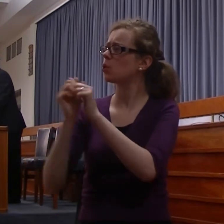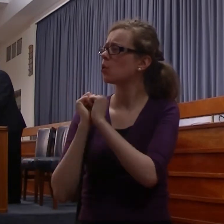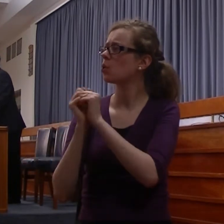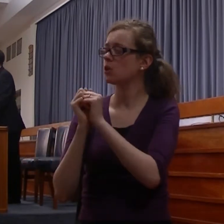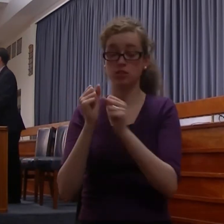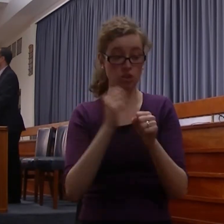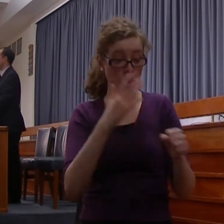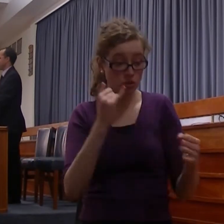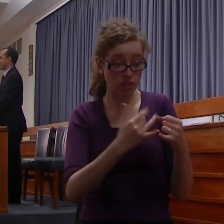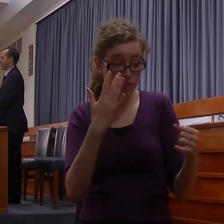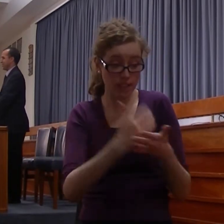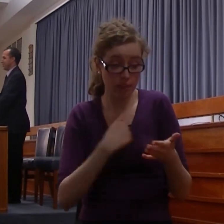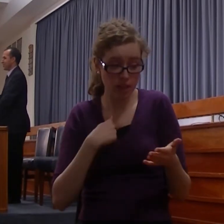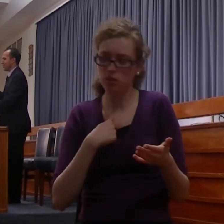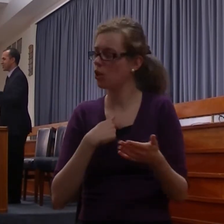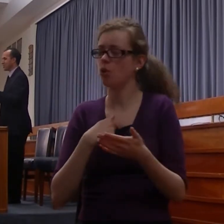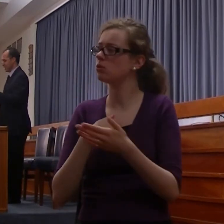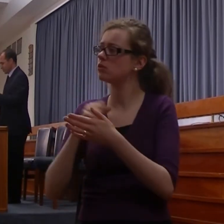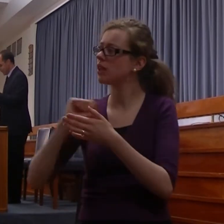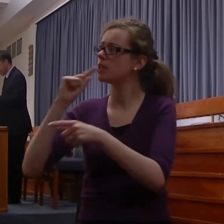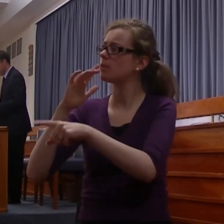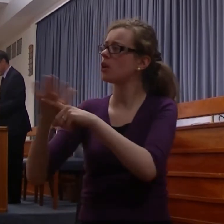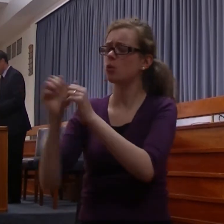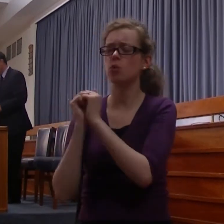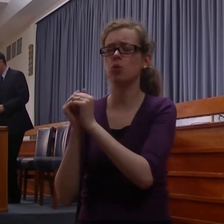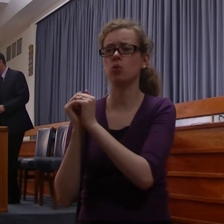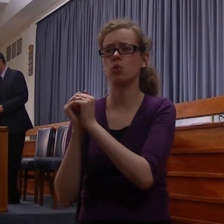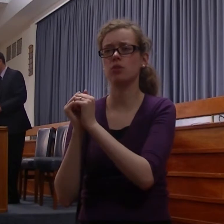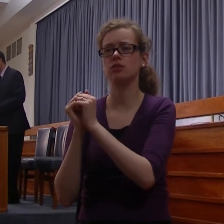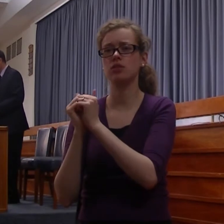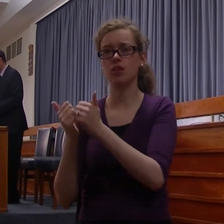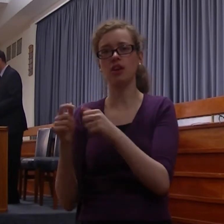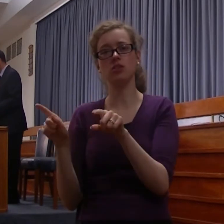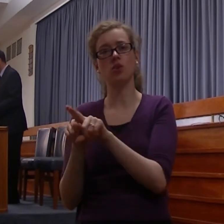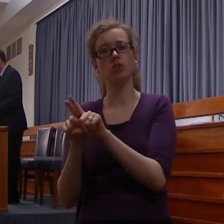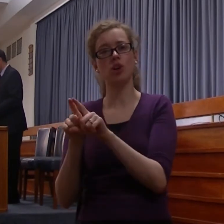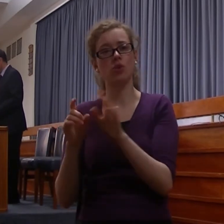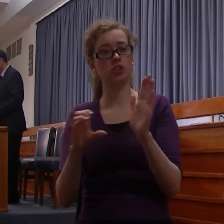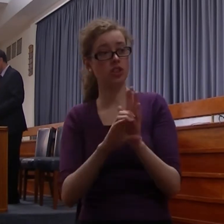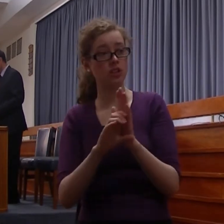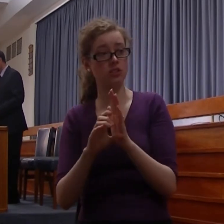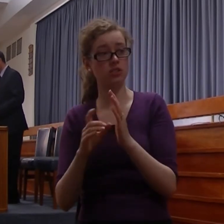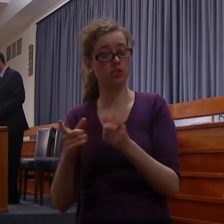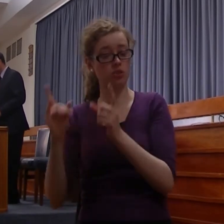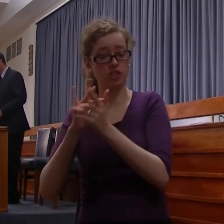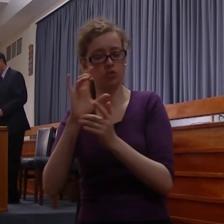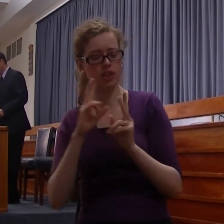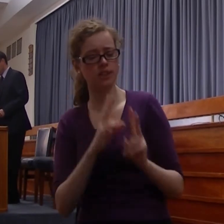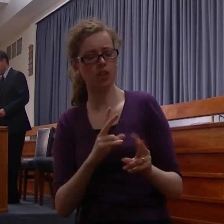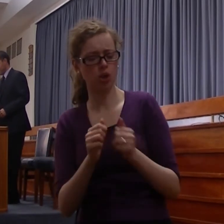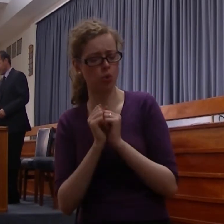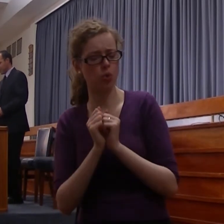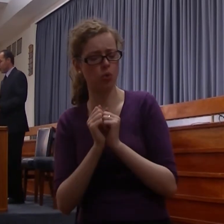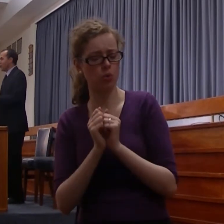the precious blood of the Lord Jesus Christ, not by gold, nor by silver. So the